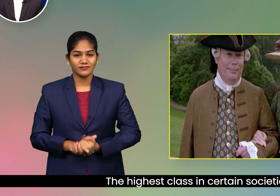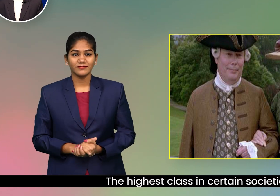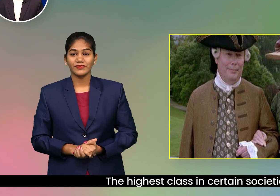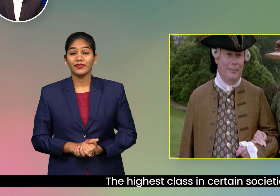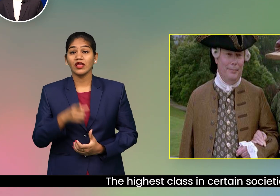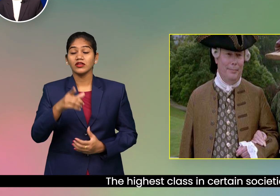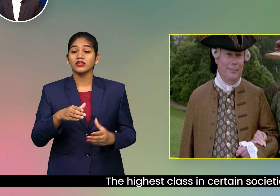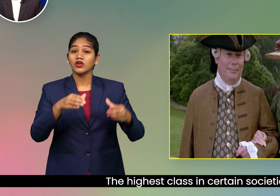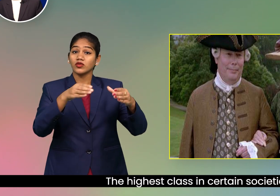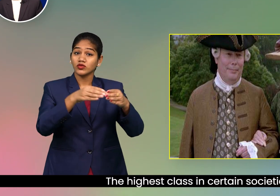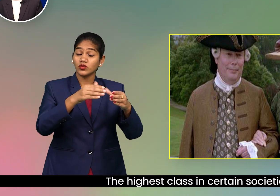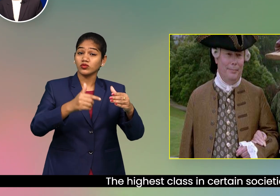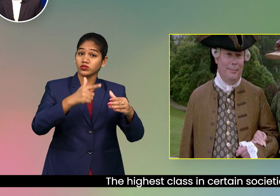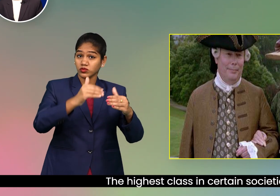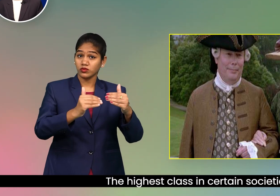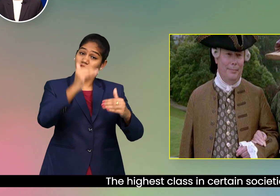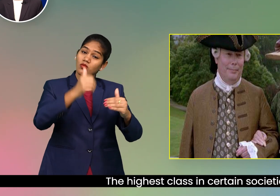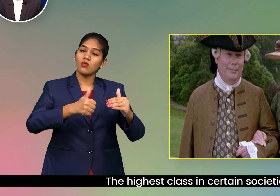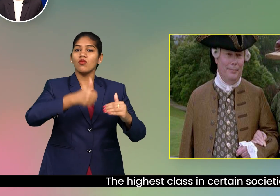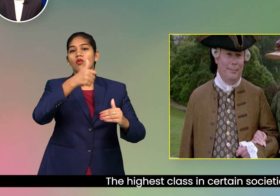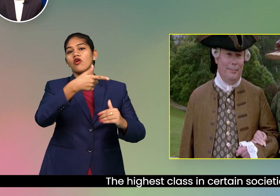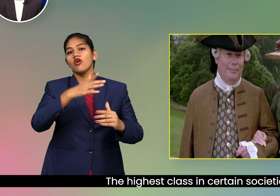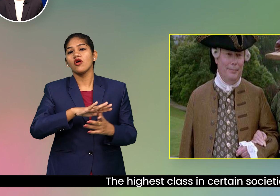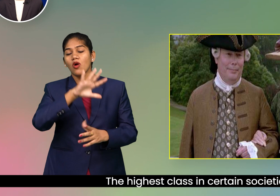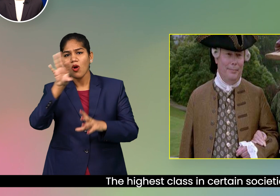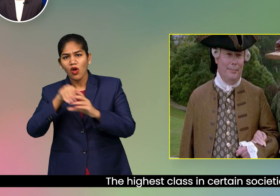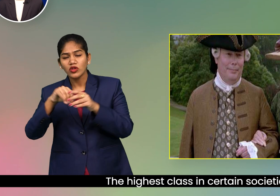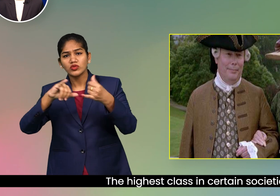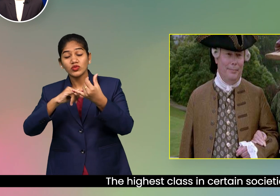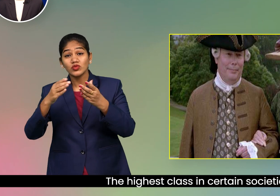the highest class in certain societies.